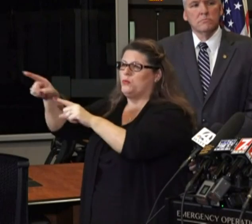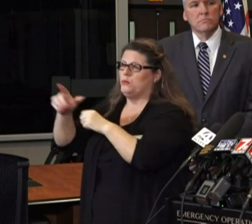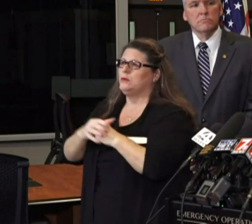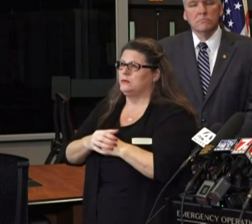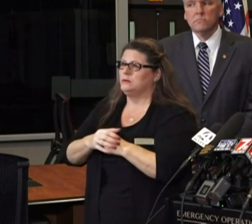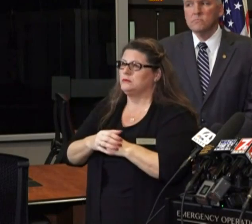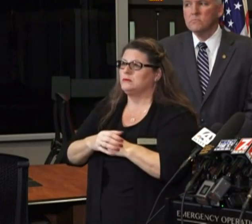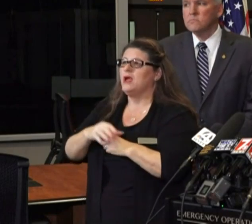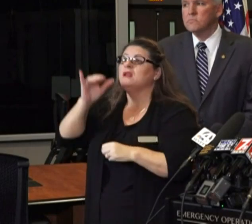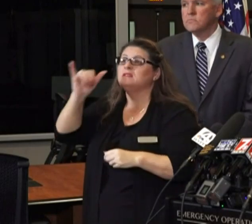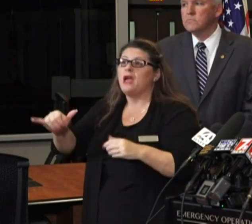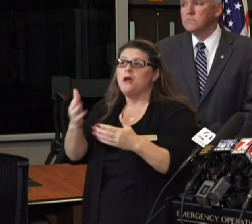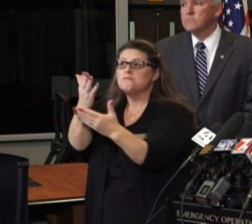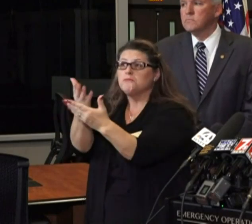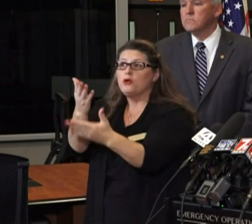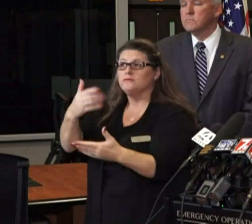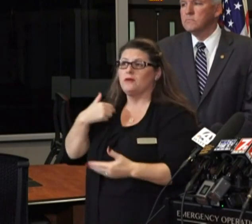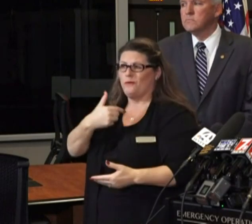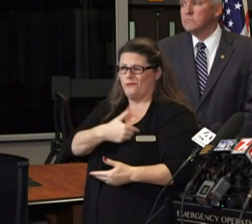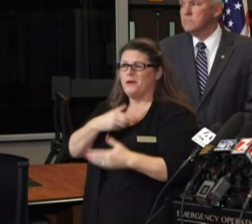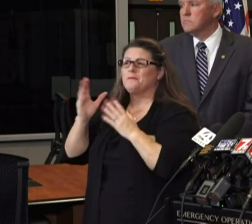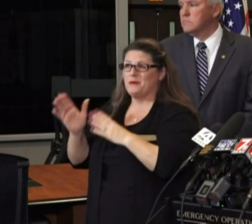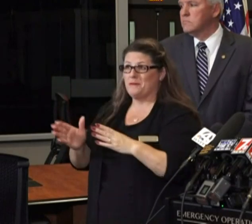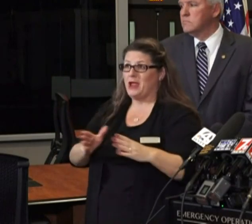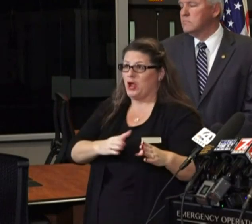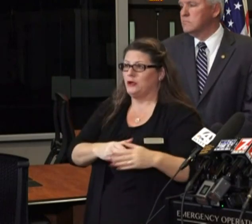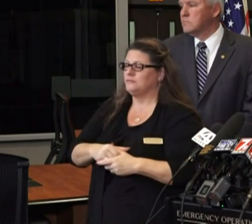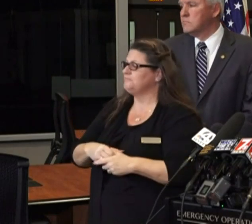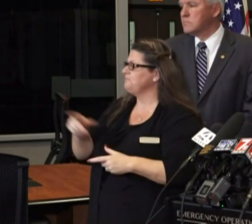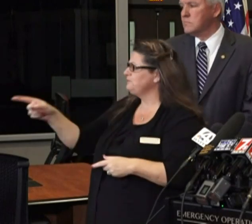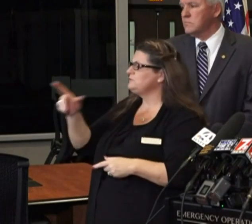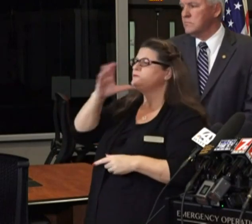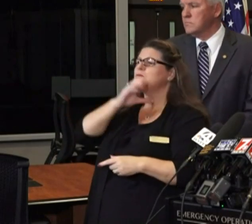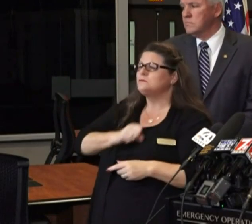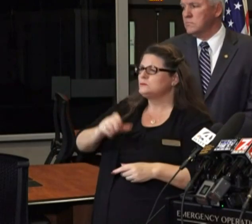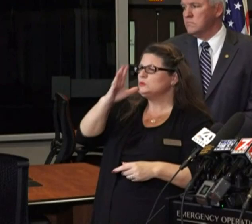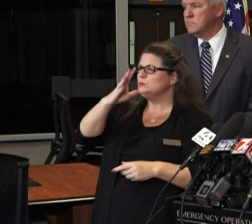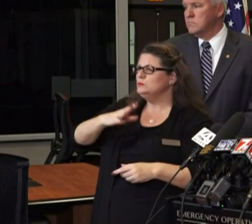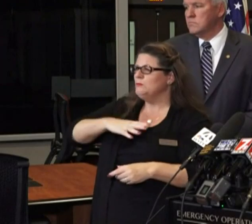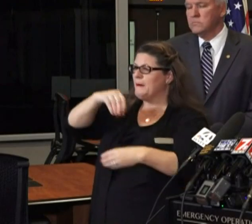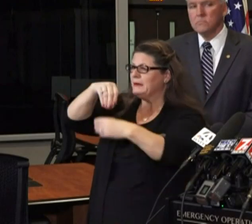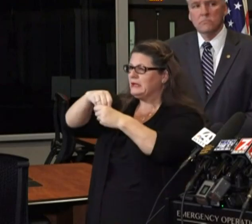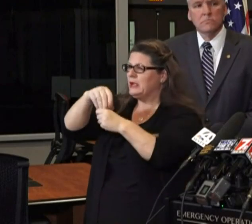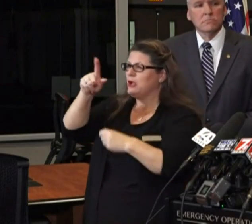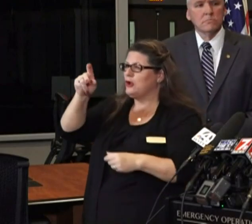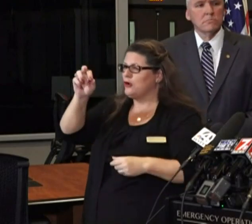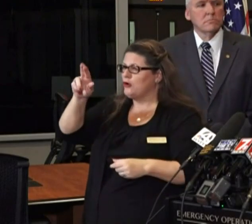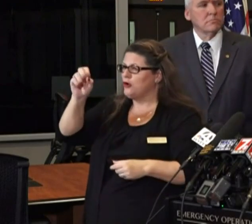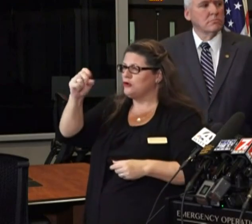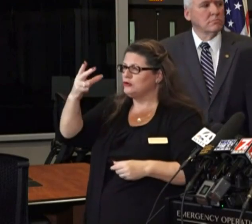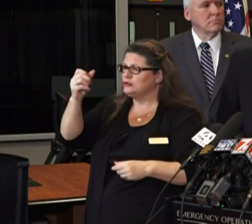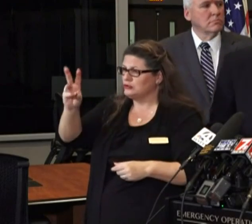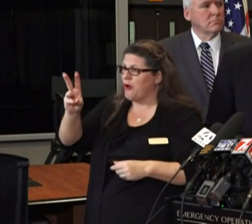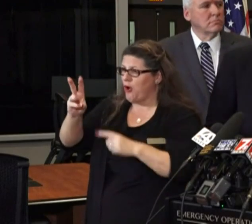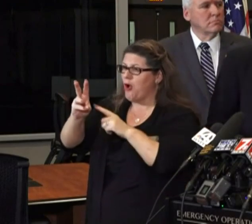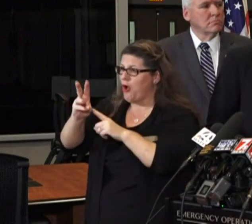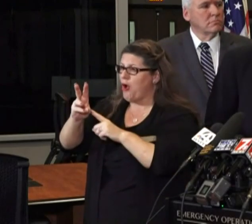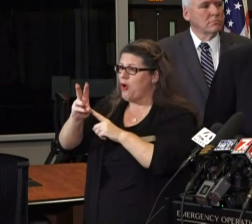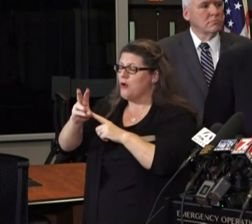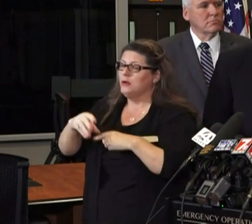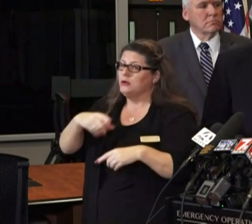prepared we are here in South Carolina. The elderly woman in Kershaw, was she in a nursing home? Obviously, a nursing home is a good thing when she